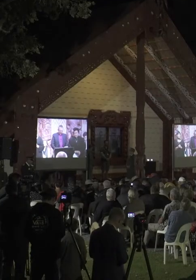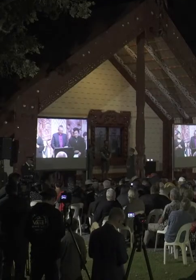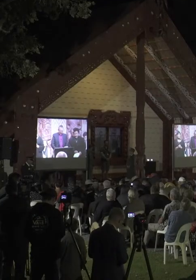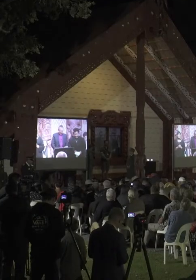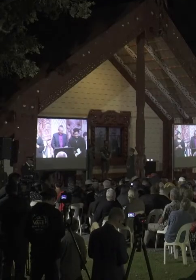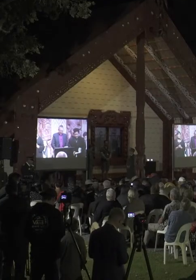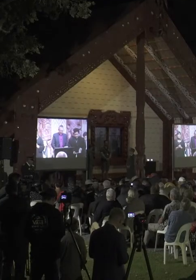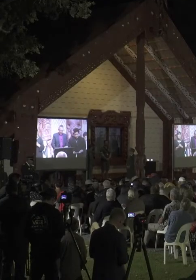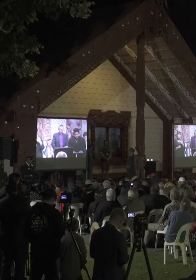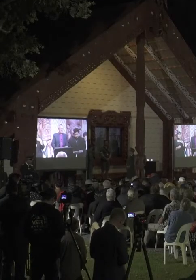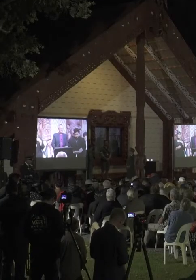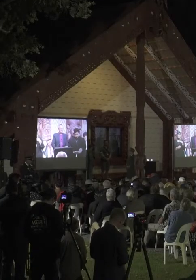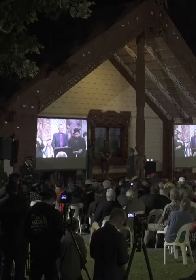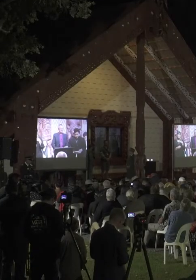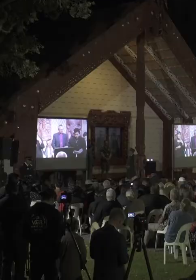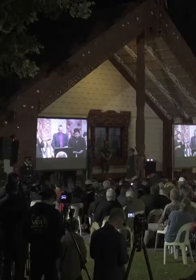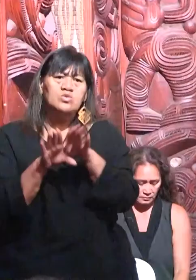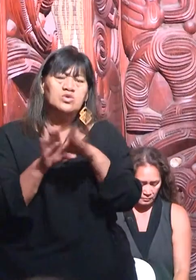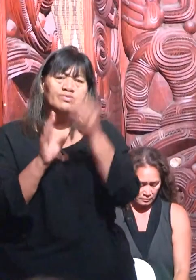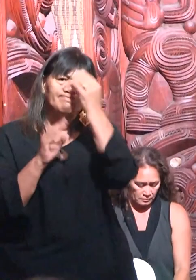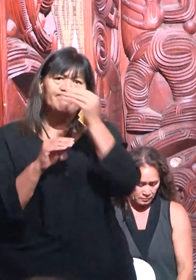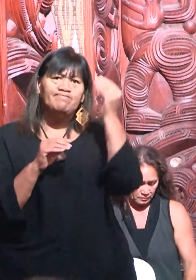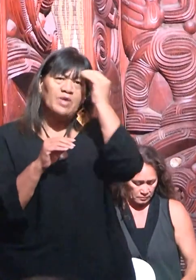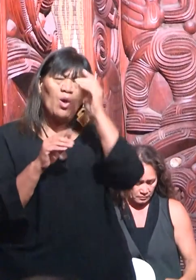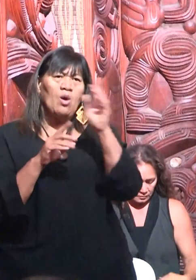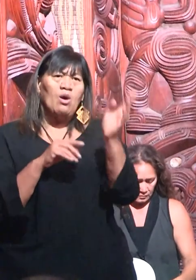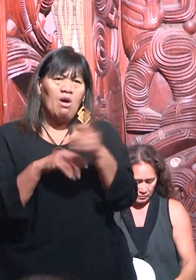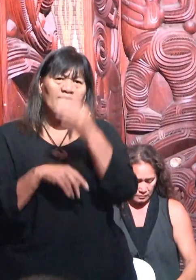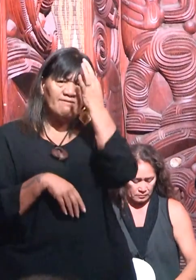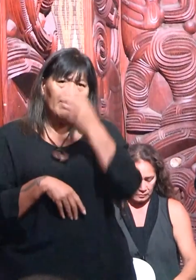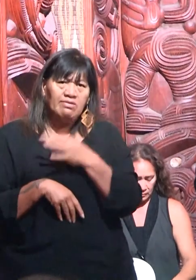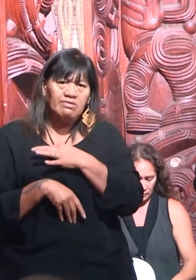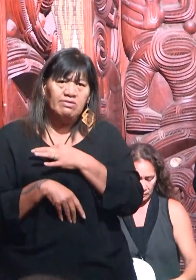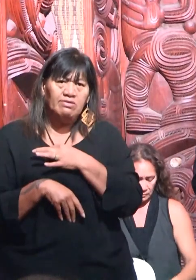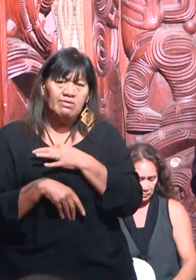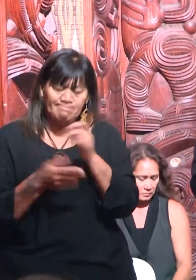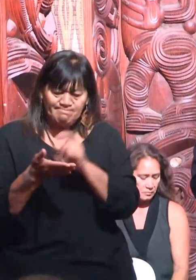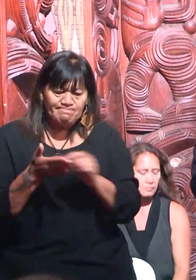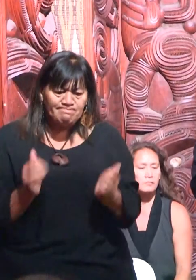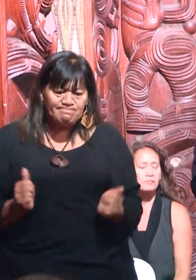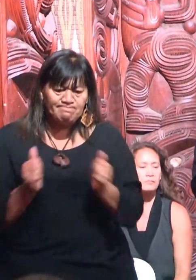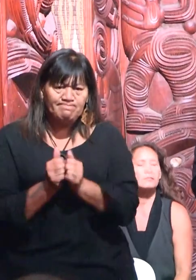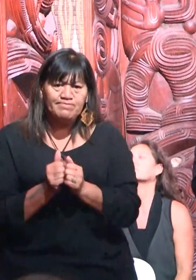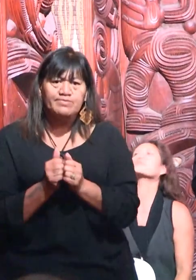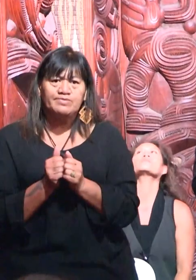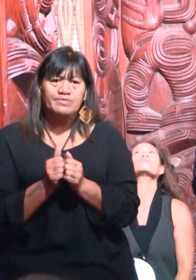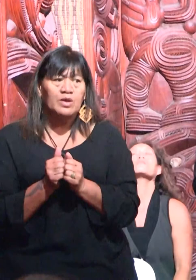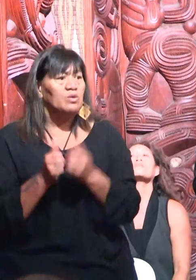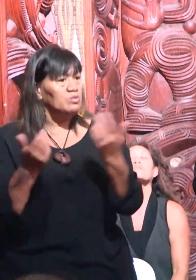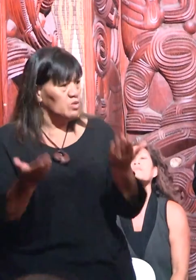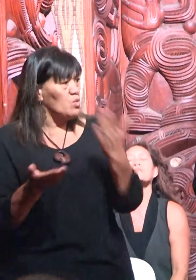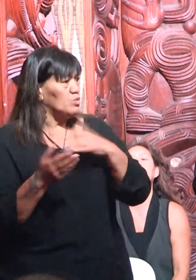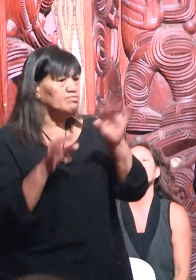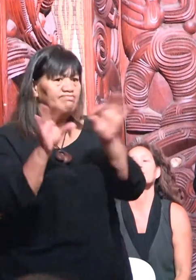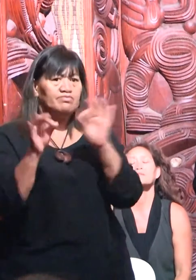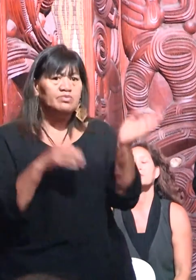We recall the faith which enabled the foundation of this covenant relationship and to invite all peoples